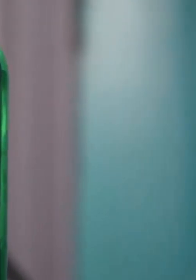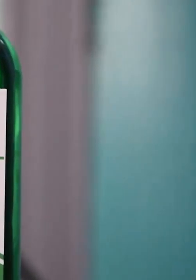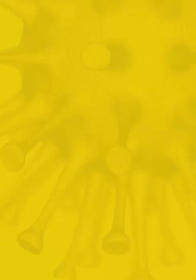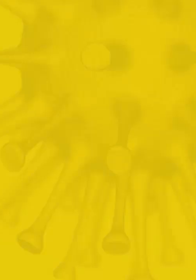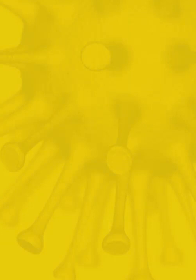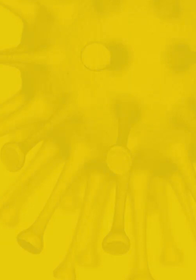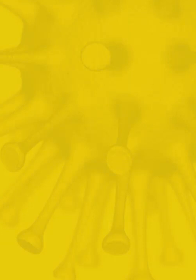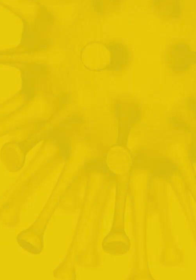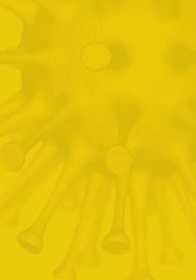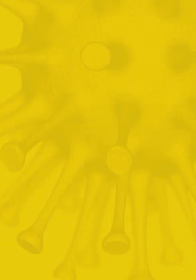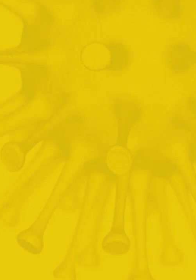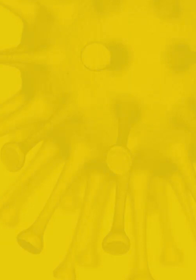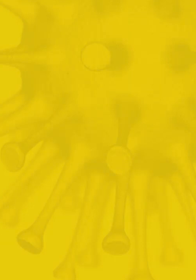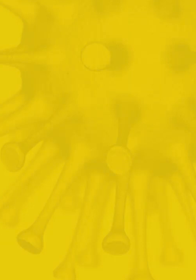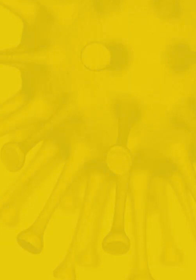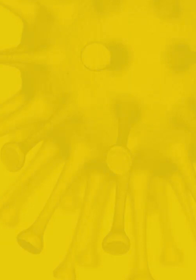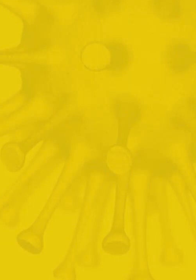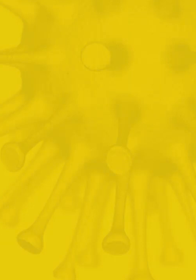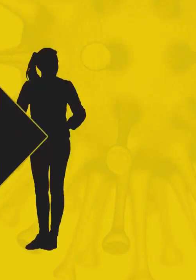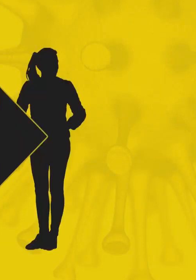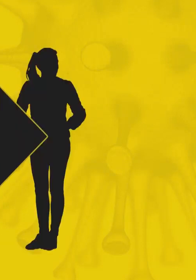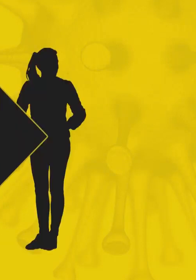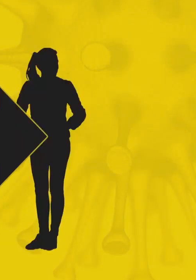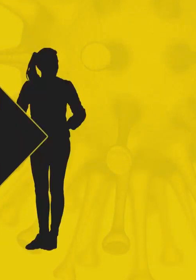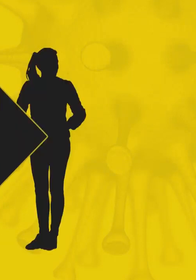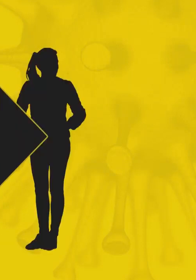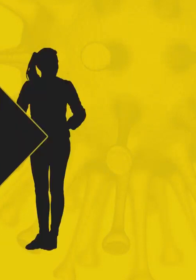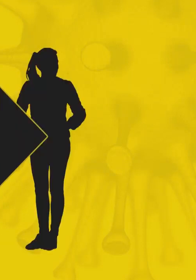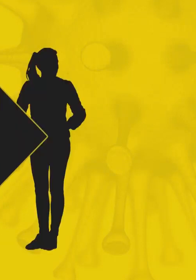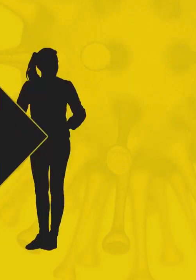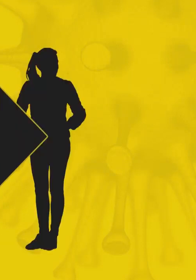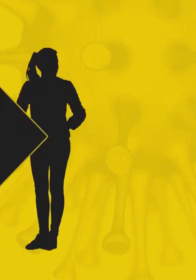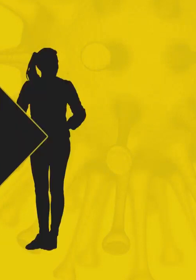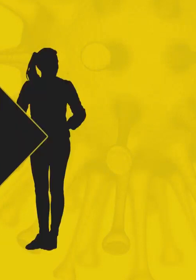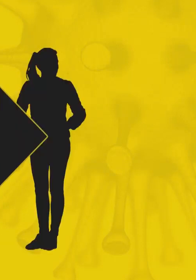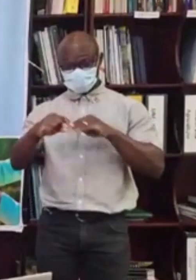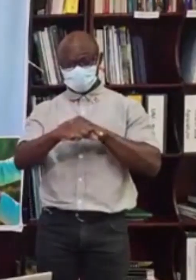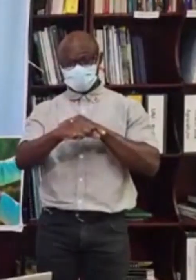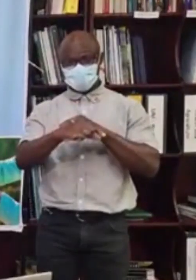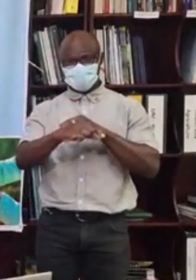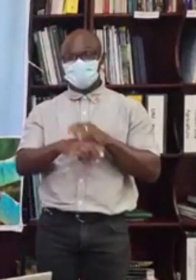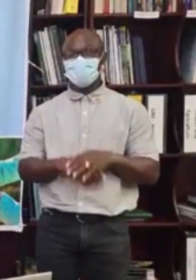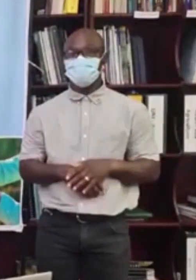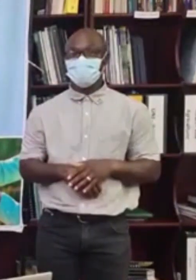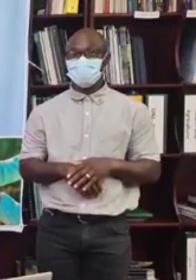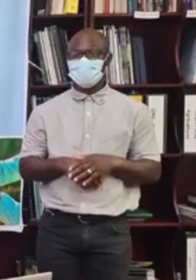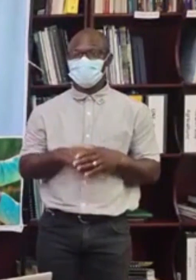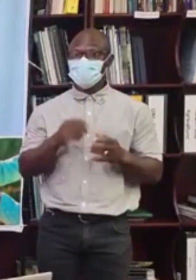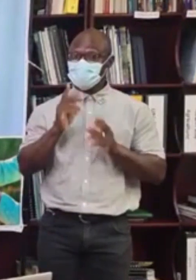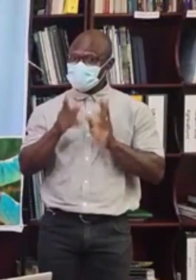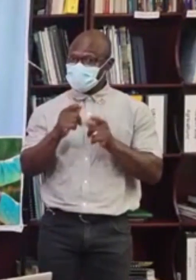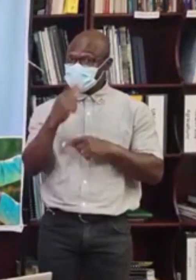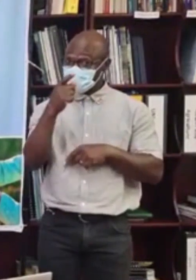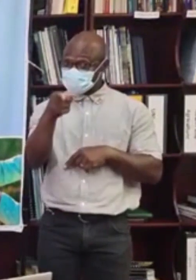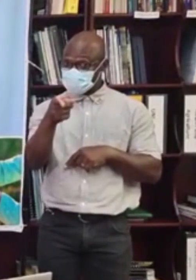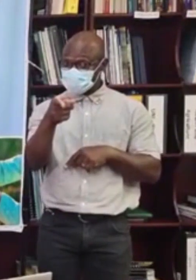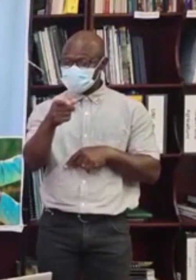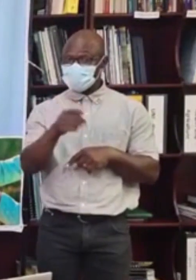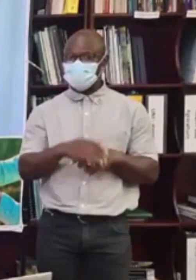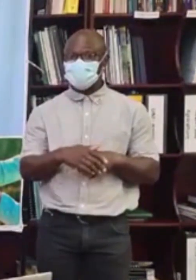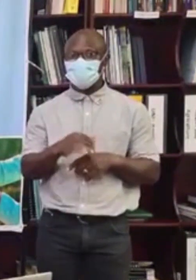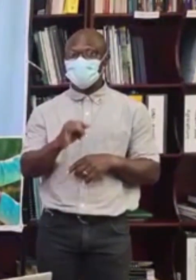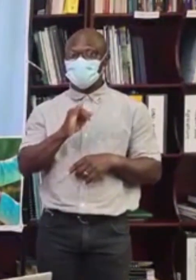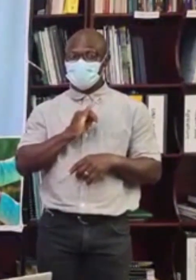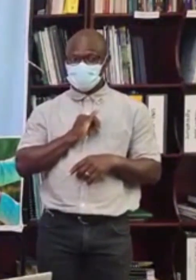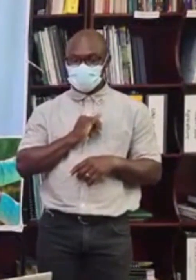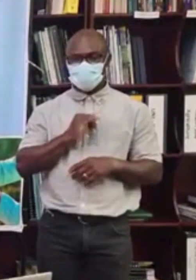the authorities to avoid large gathering and to practice social distancing. My fellow Guyanese, I